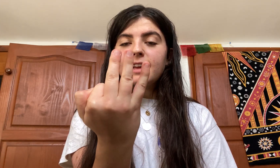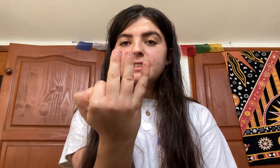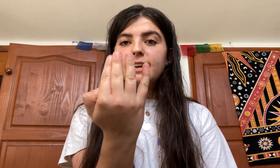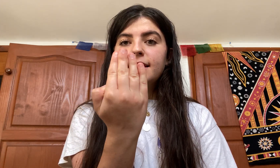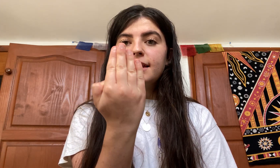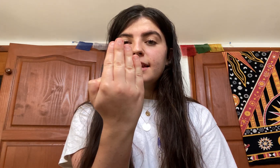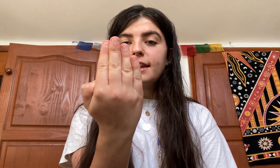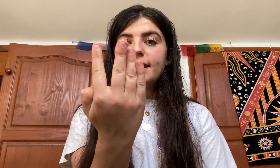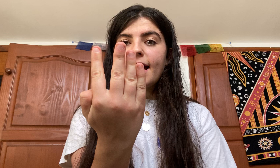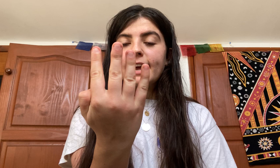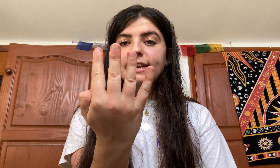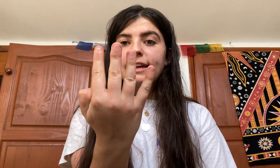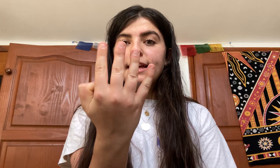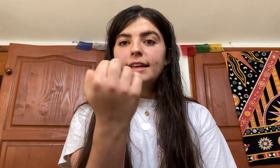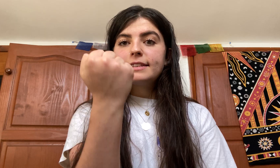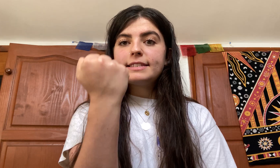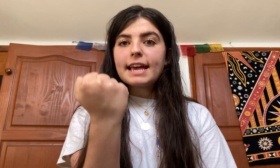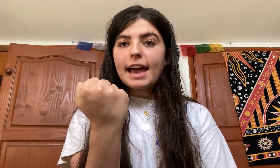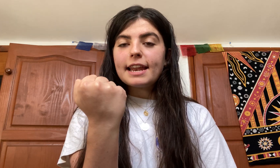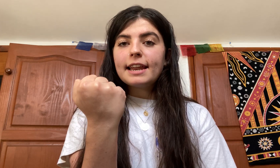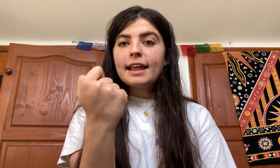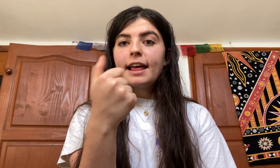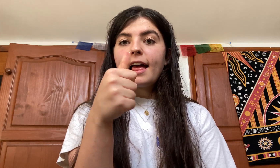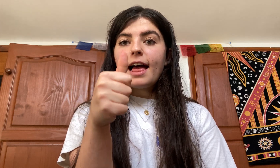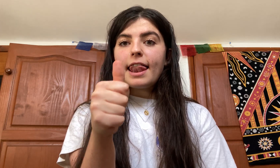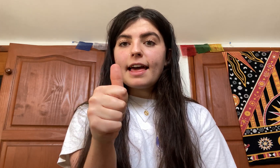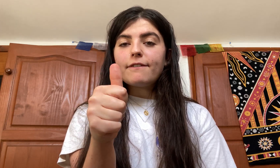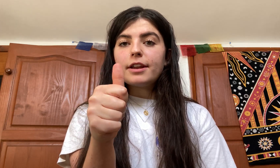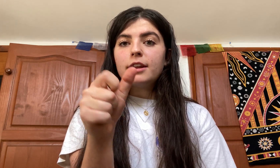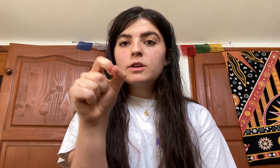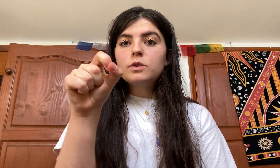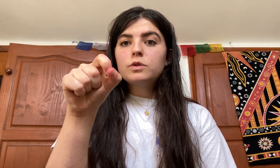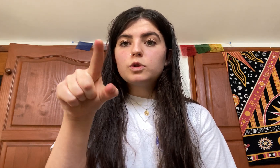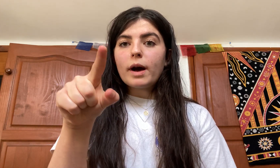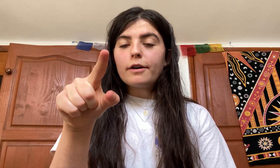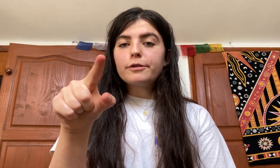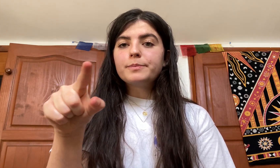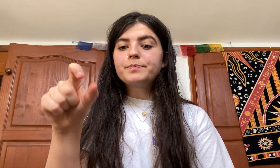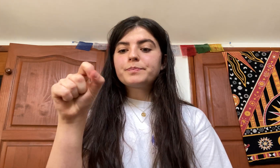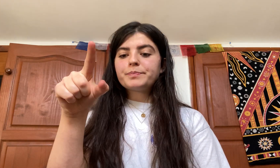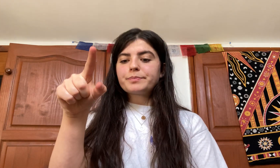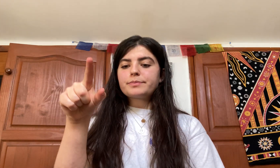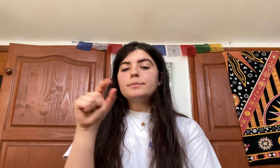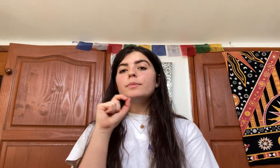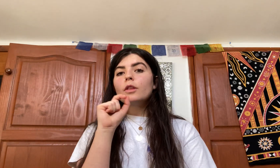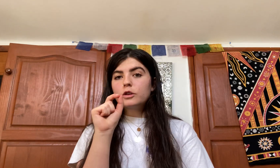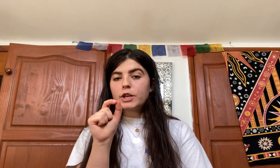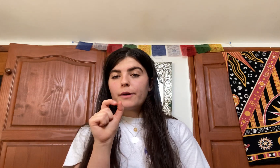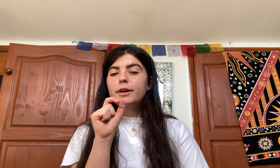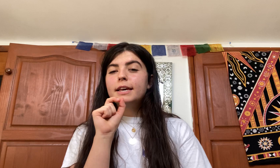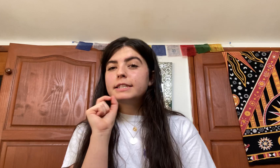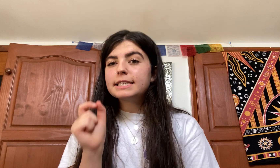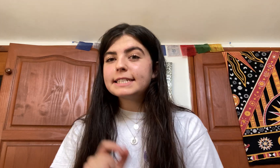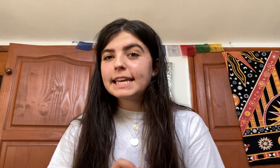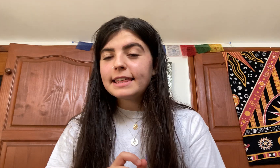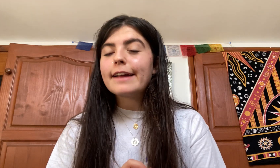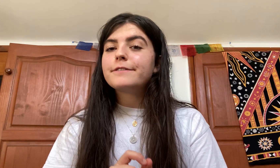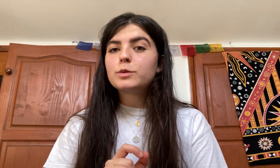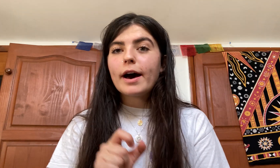8, 9, 10, 11, 12. So can you see at the end for 12,